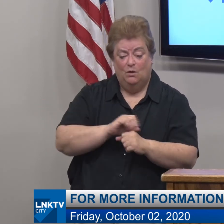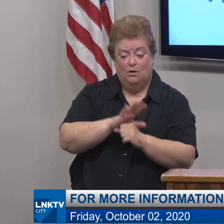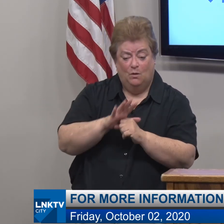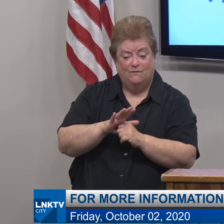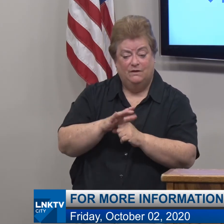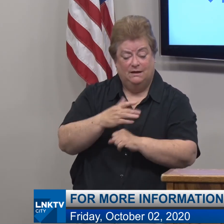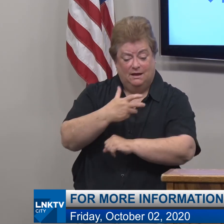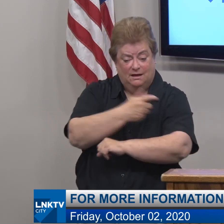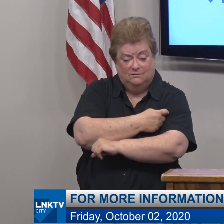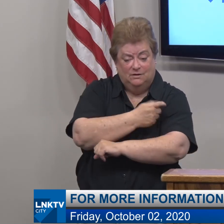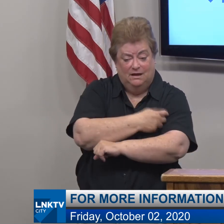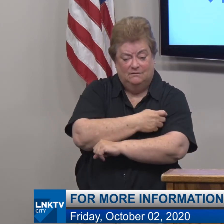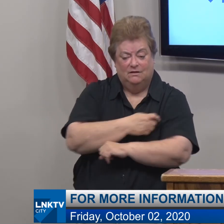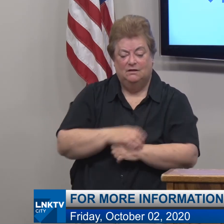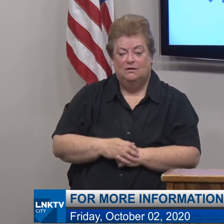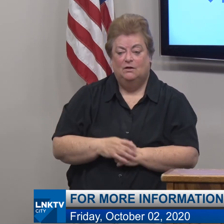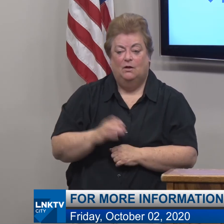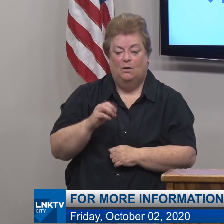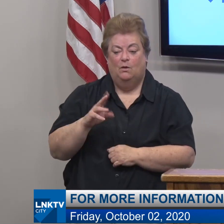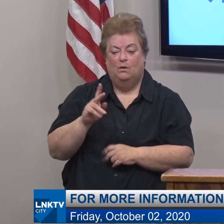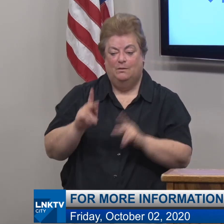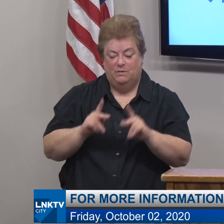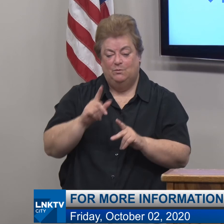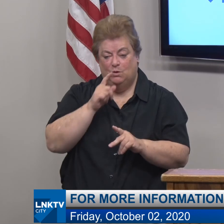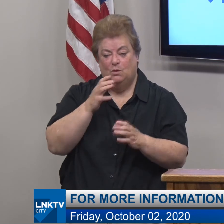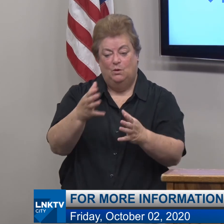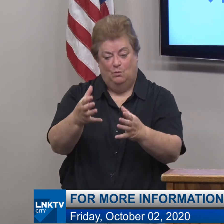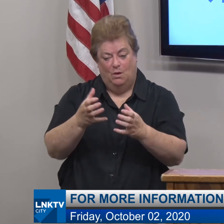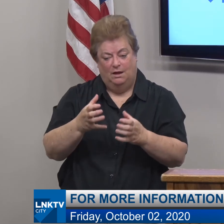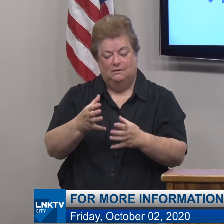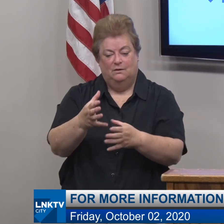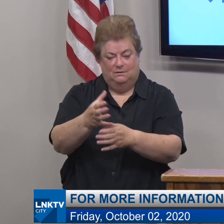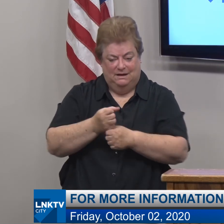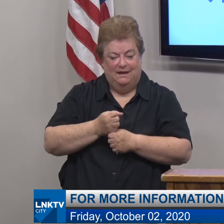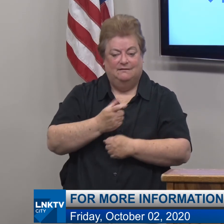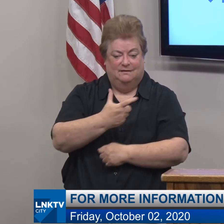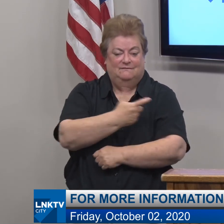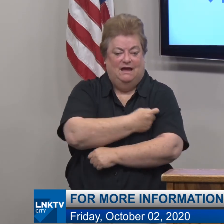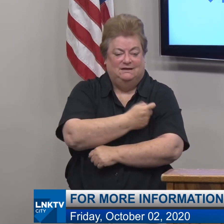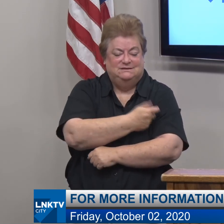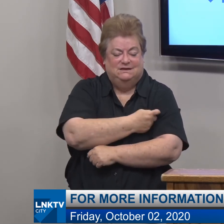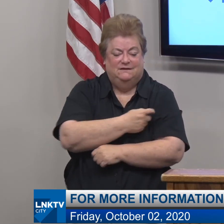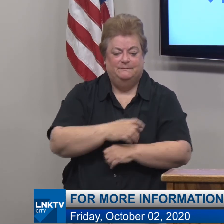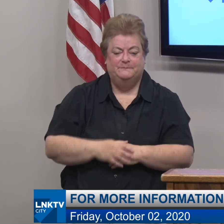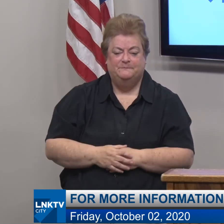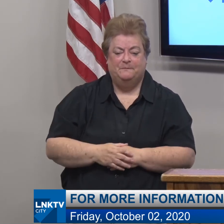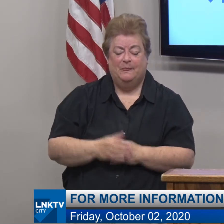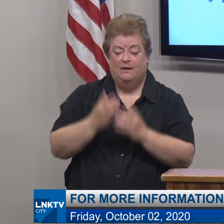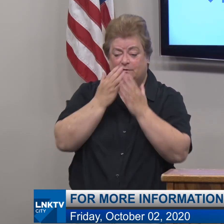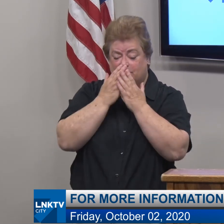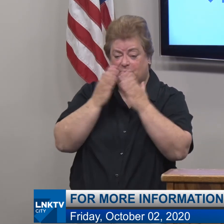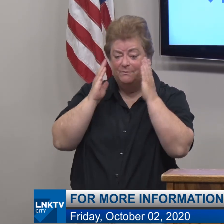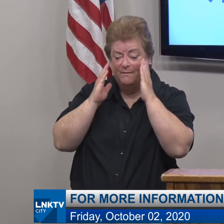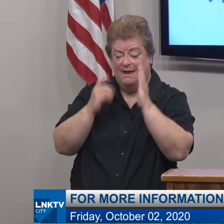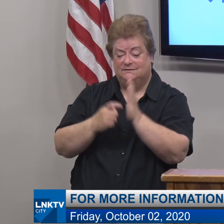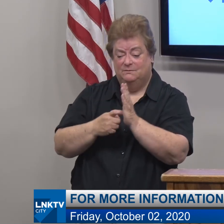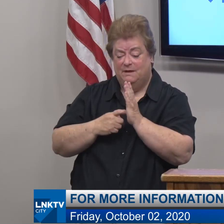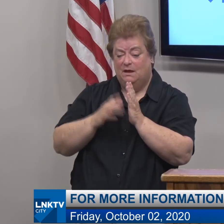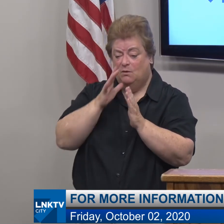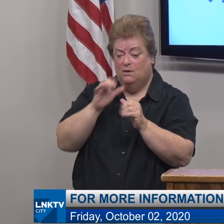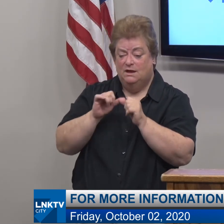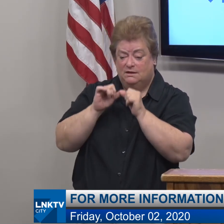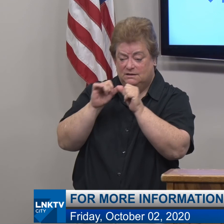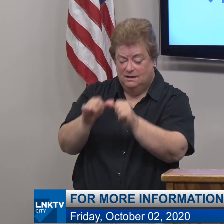who desire to receive the vaccine. And so the mask mandate will